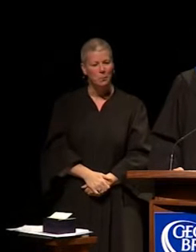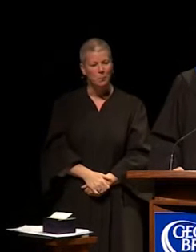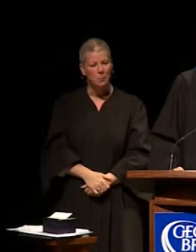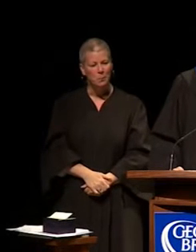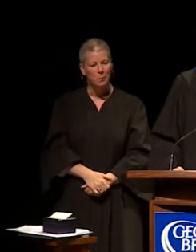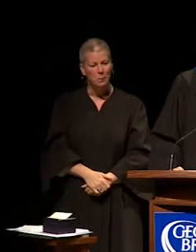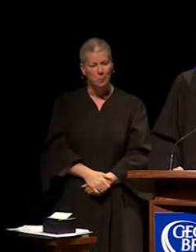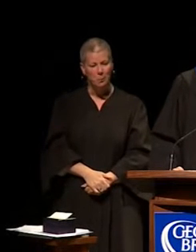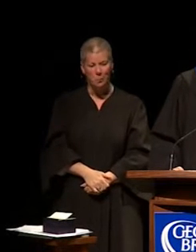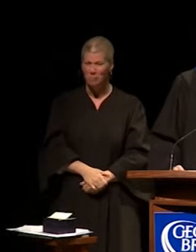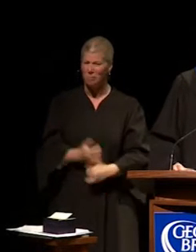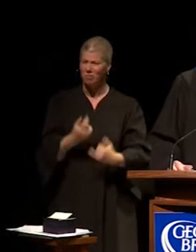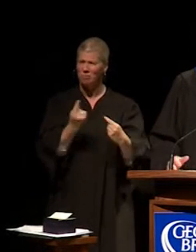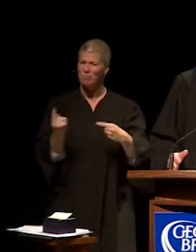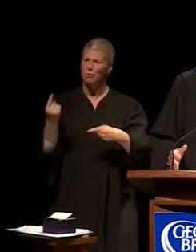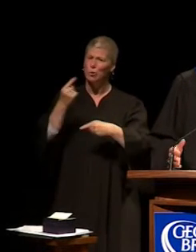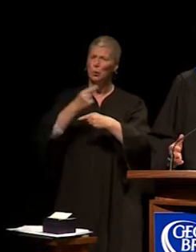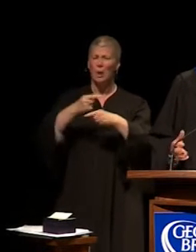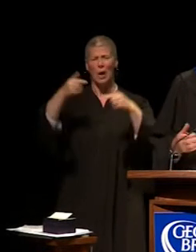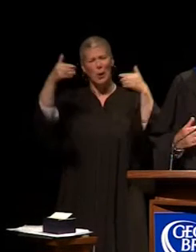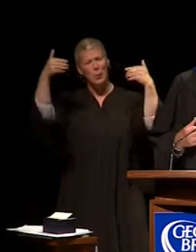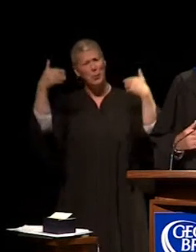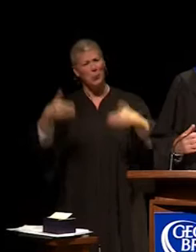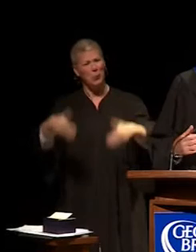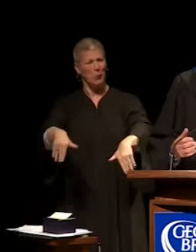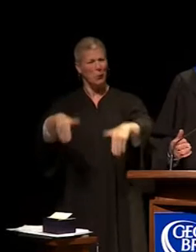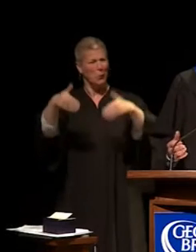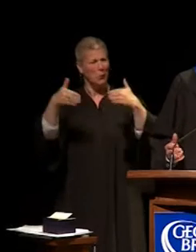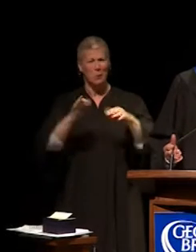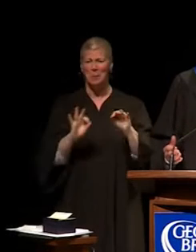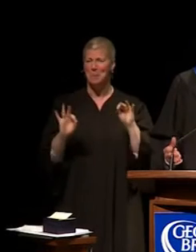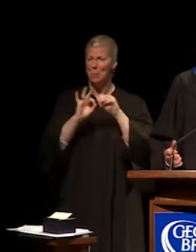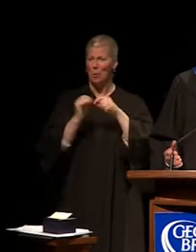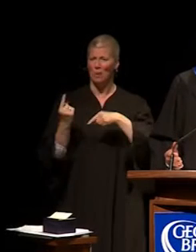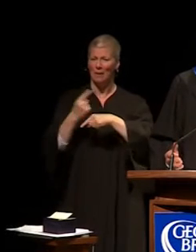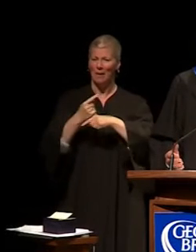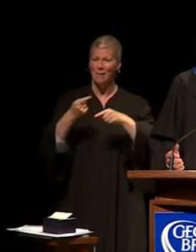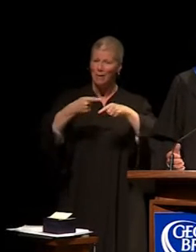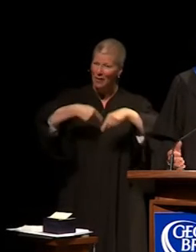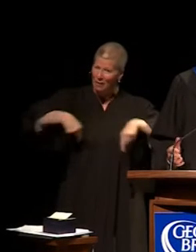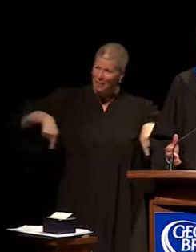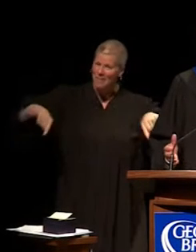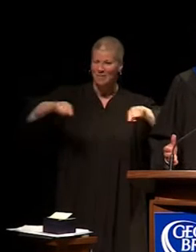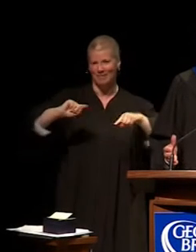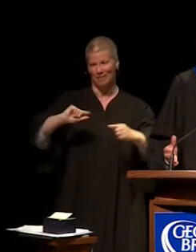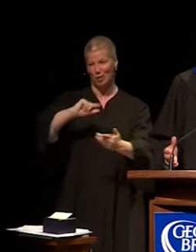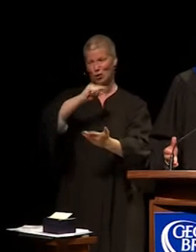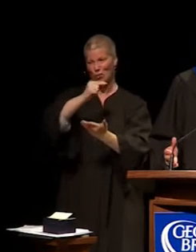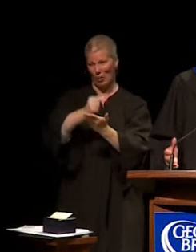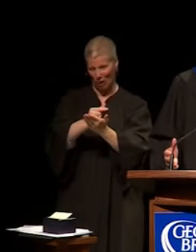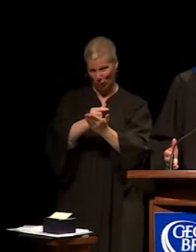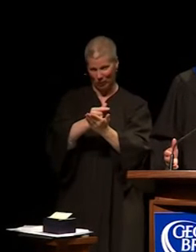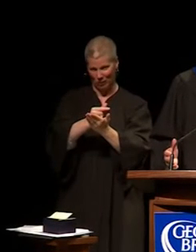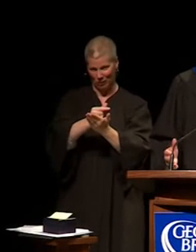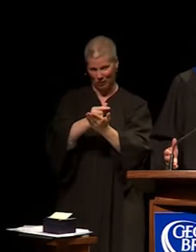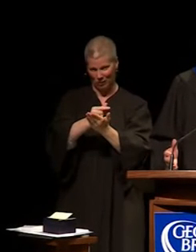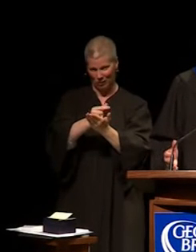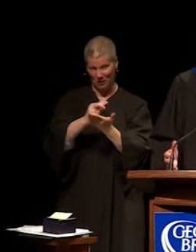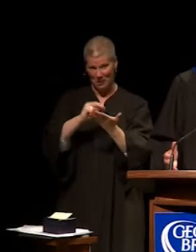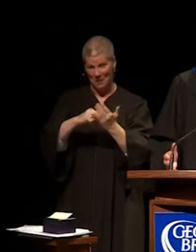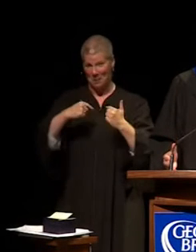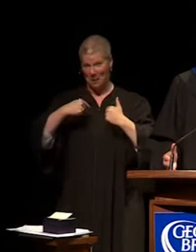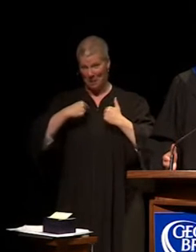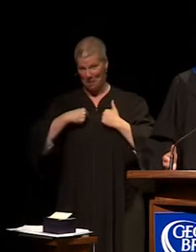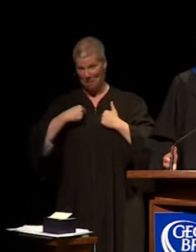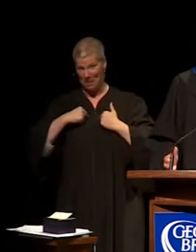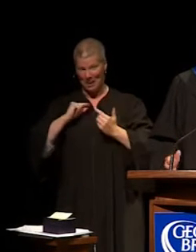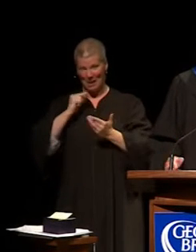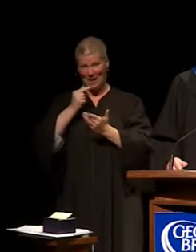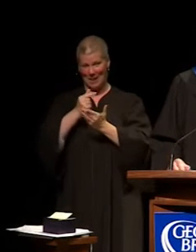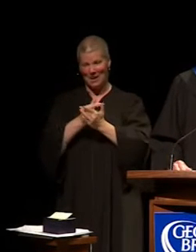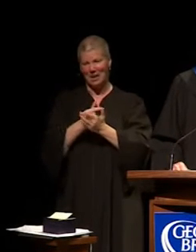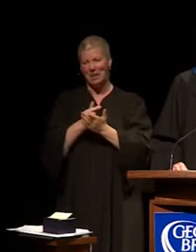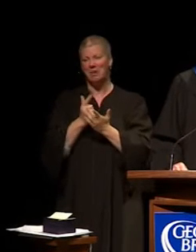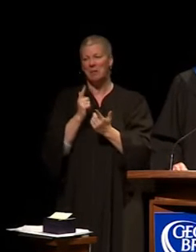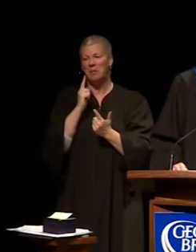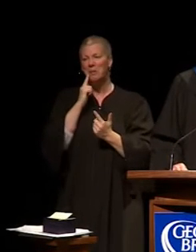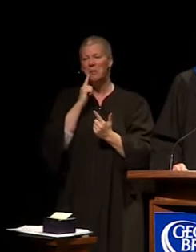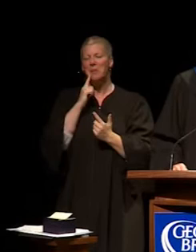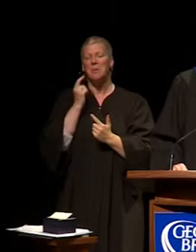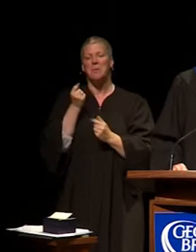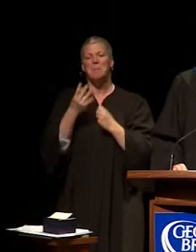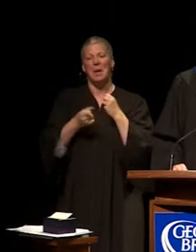Well, this is a grand day for all us graduates. It's just that it took me a few years longer.